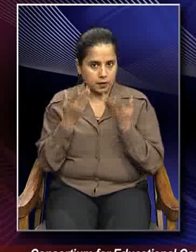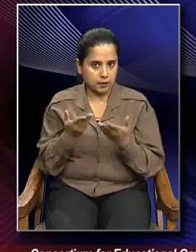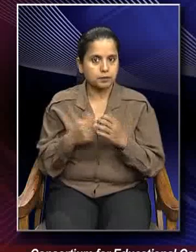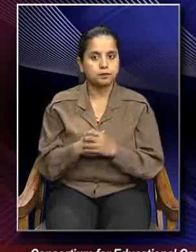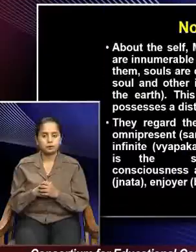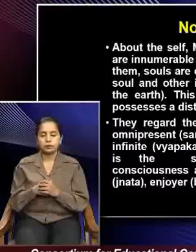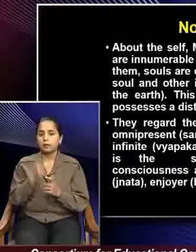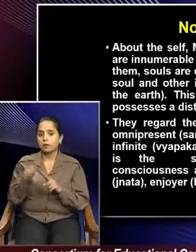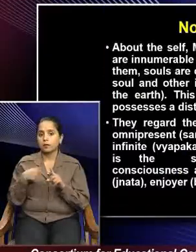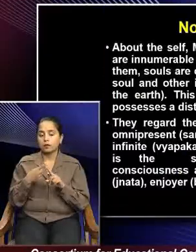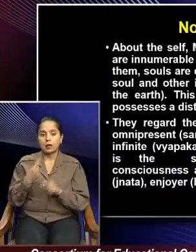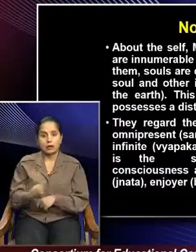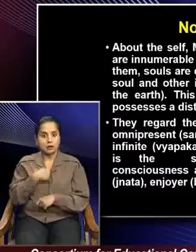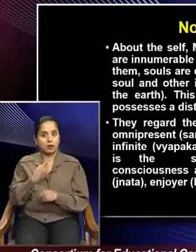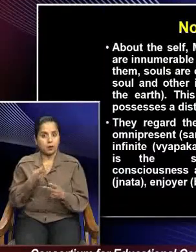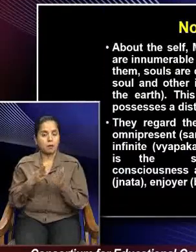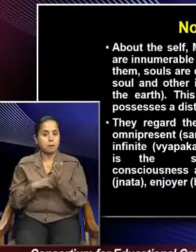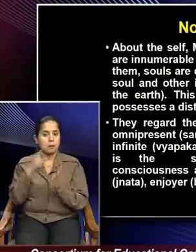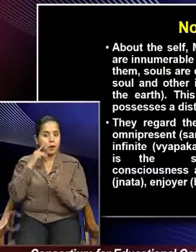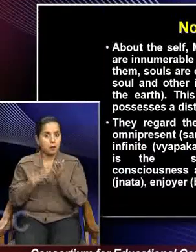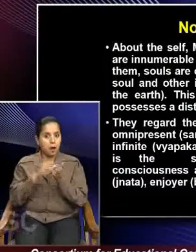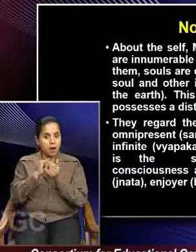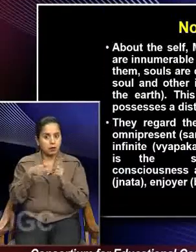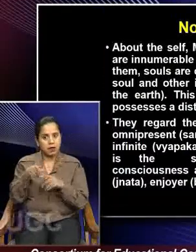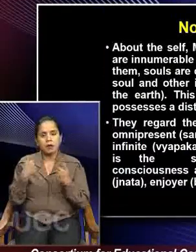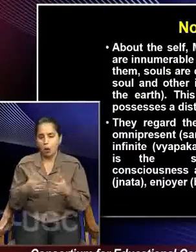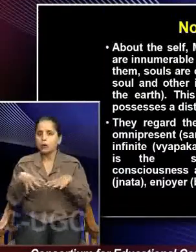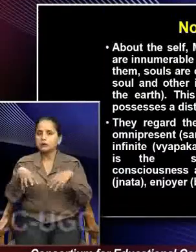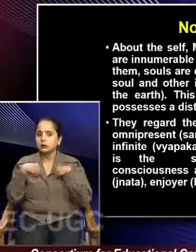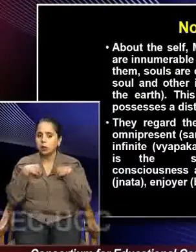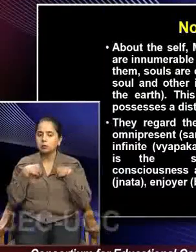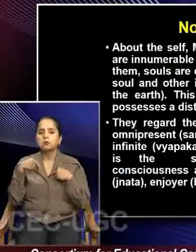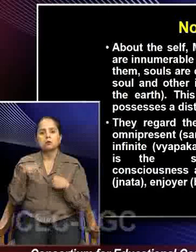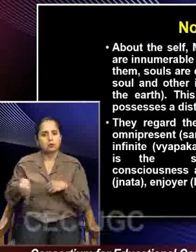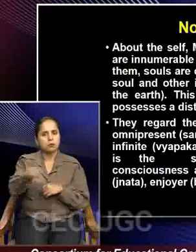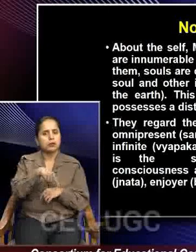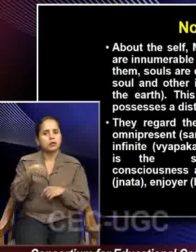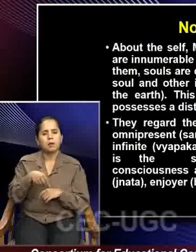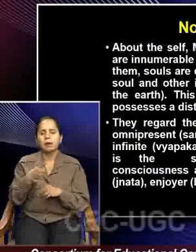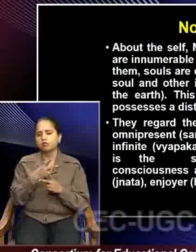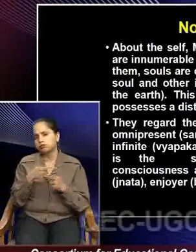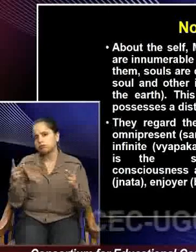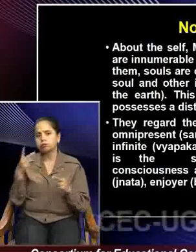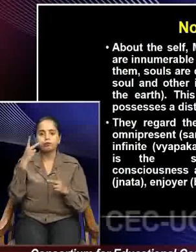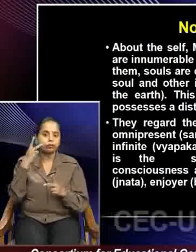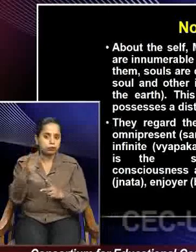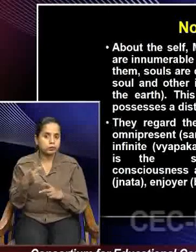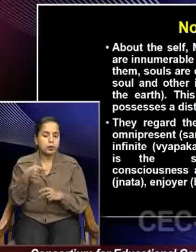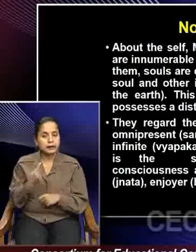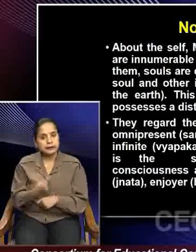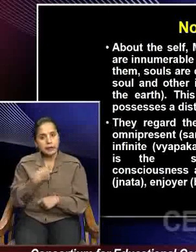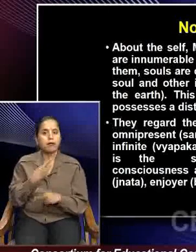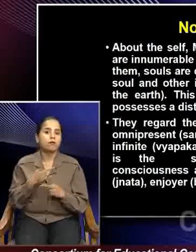So about the self, Mīmāṃsakas admit that there are innumerable